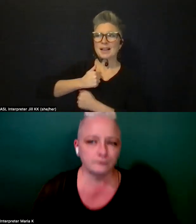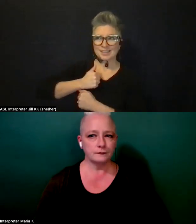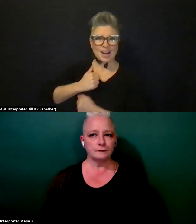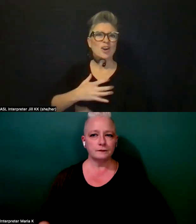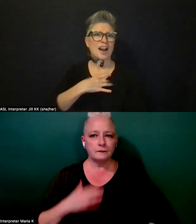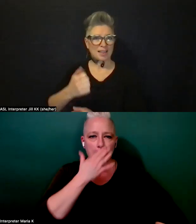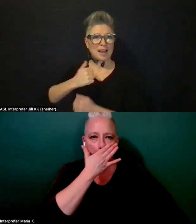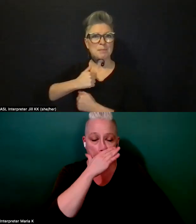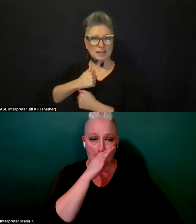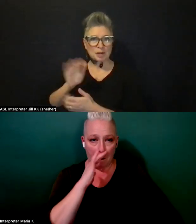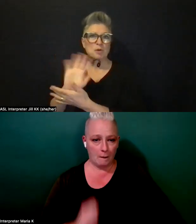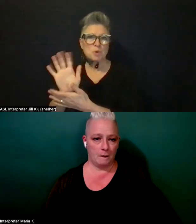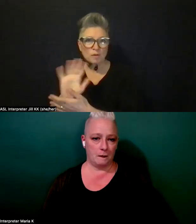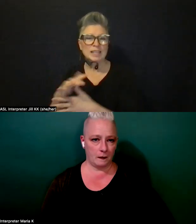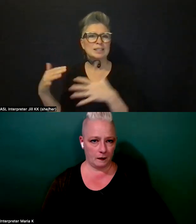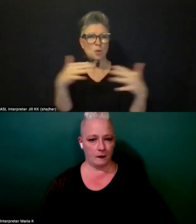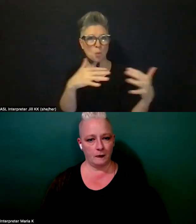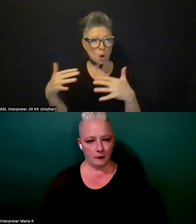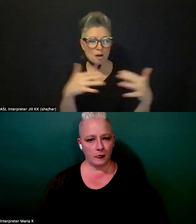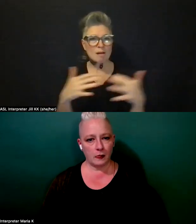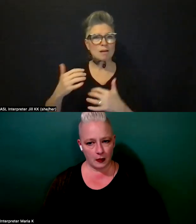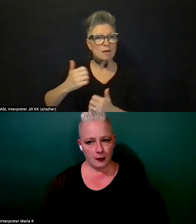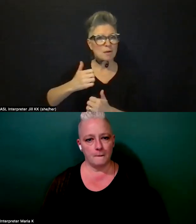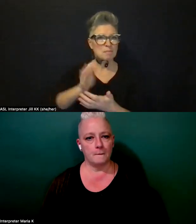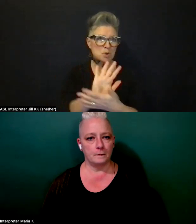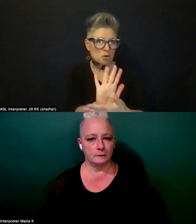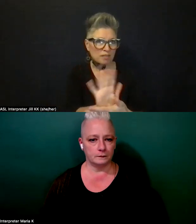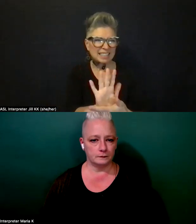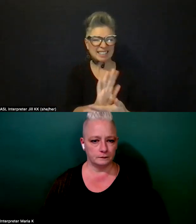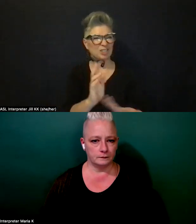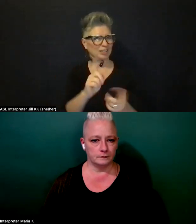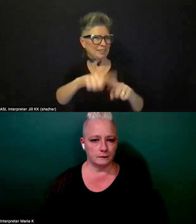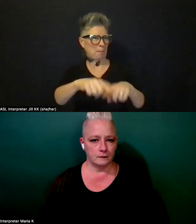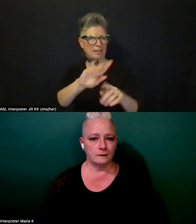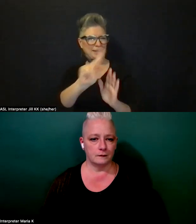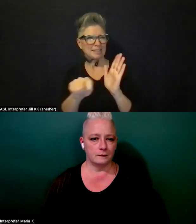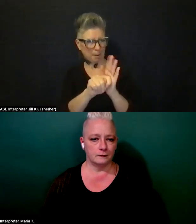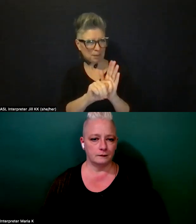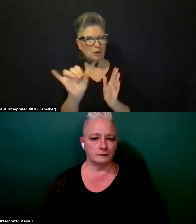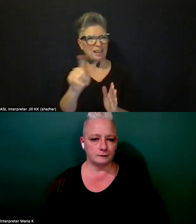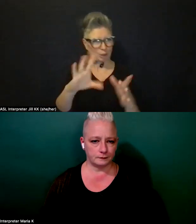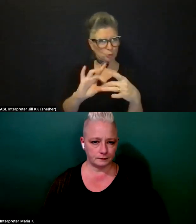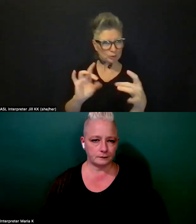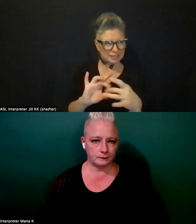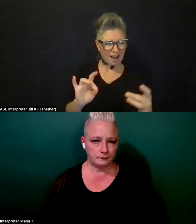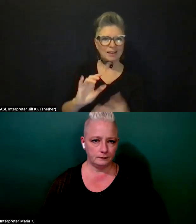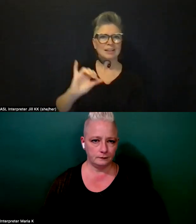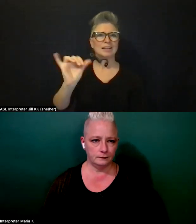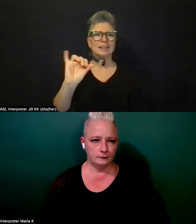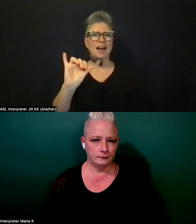I like war movies. It just depends on the time period. Like the